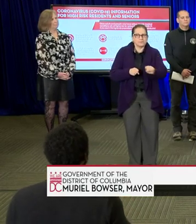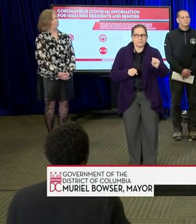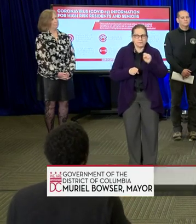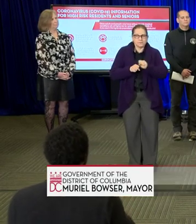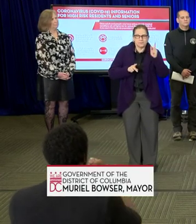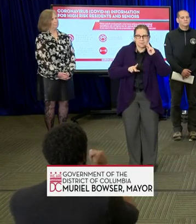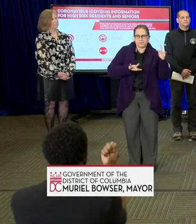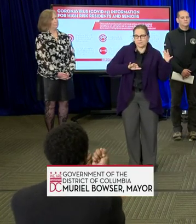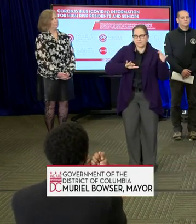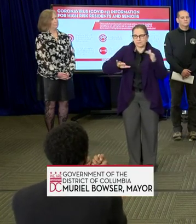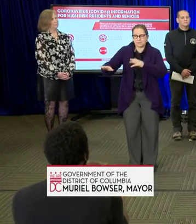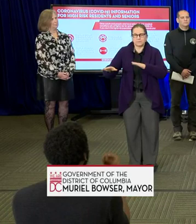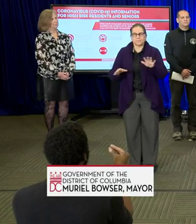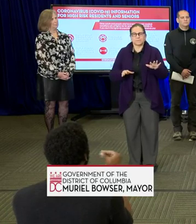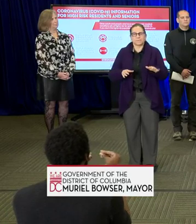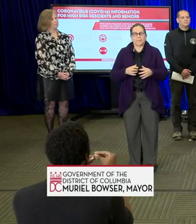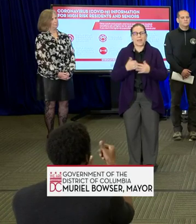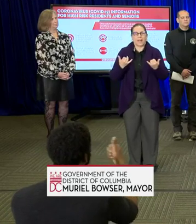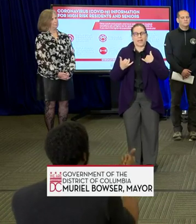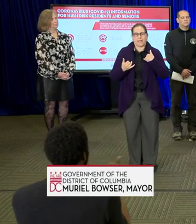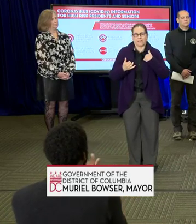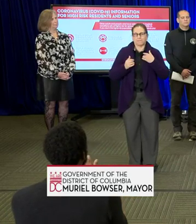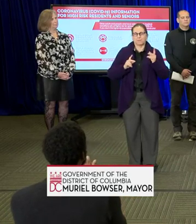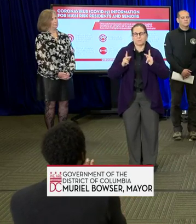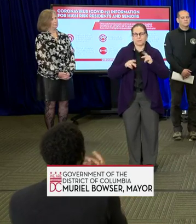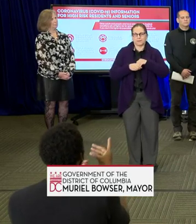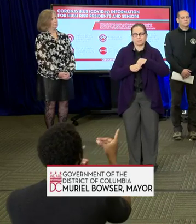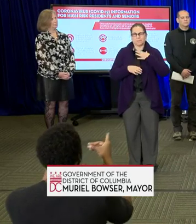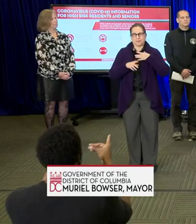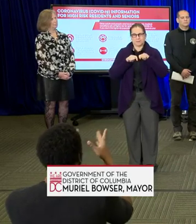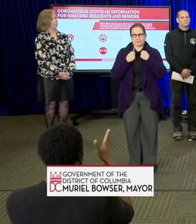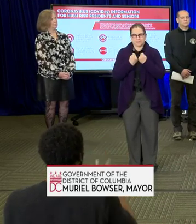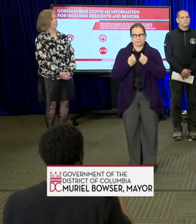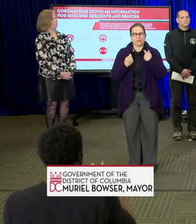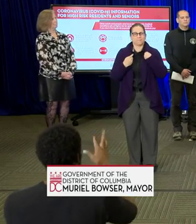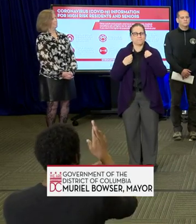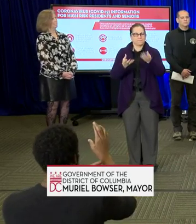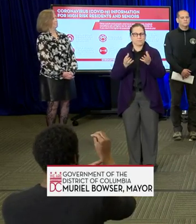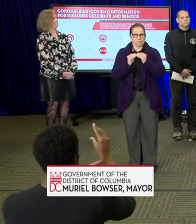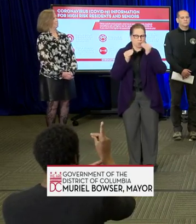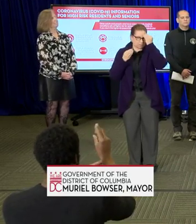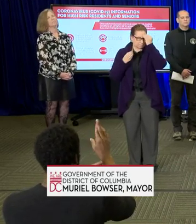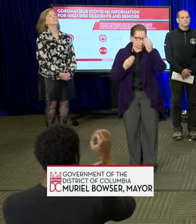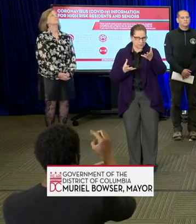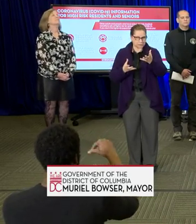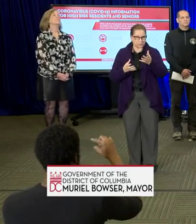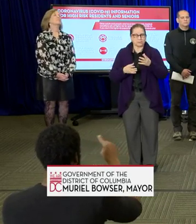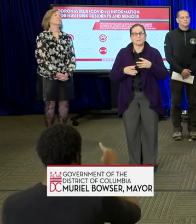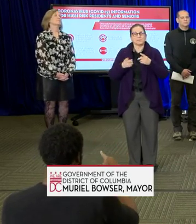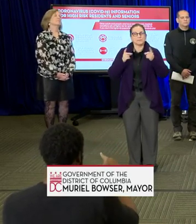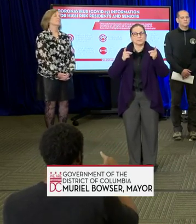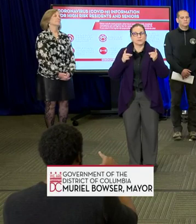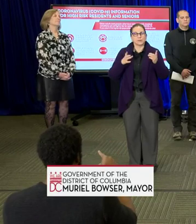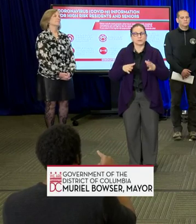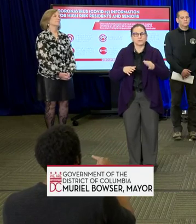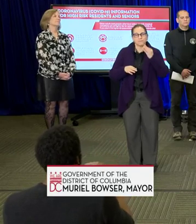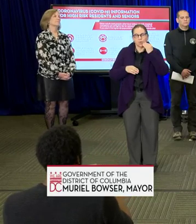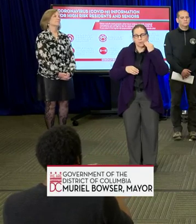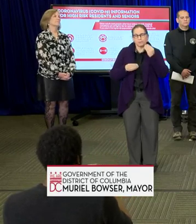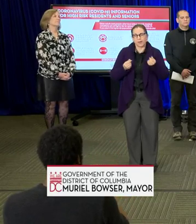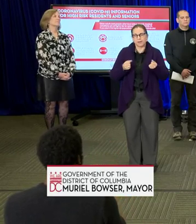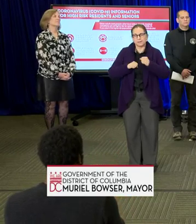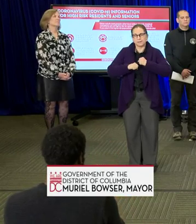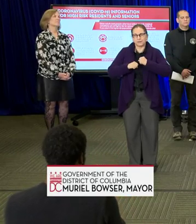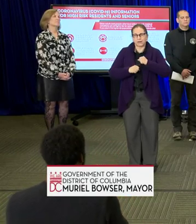provide updates. You'll hear from Director Chris Rodriguez, who is the HCMA Director, Dr. LaQuandra Nesbitt, who